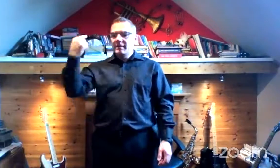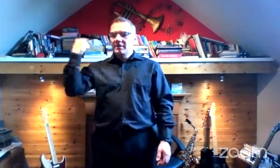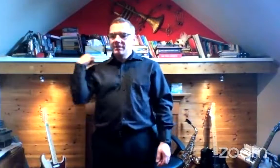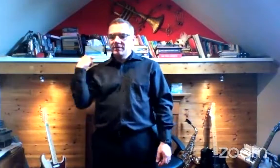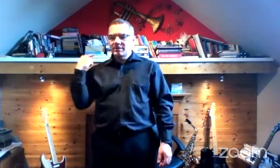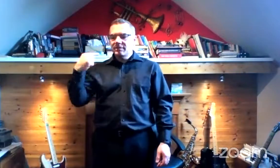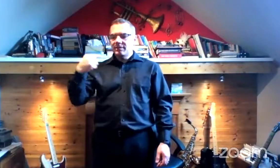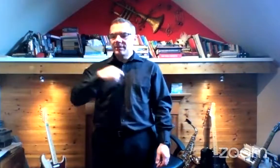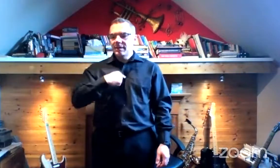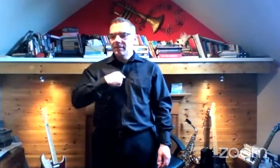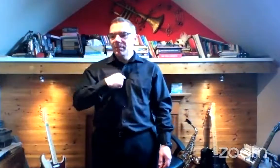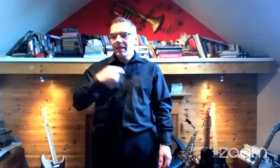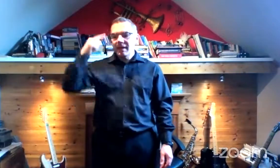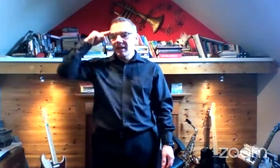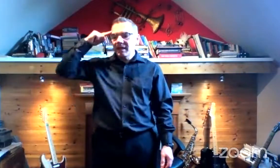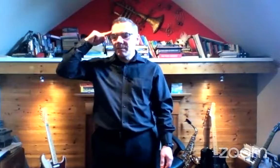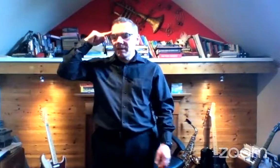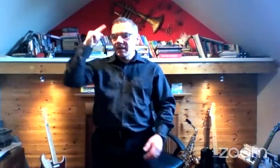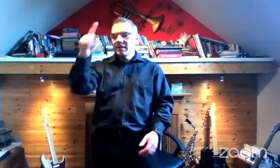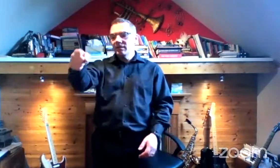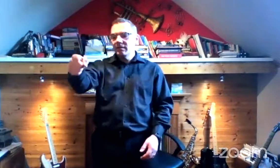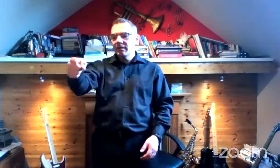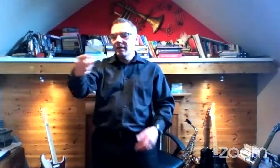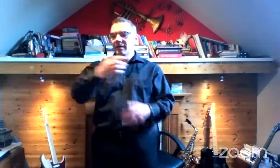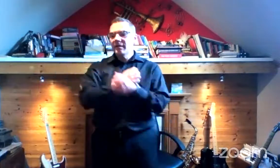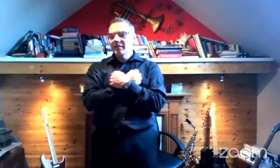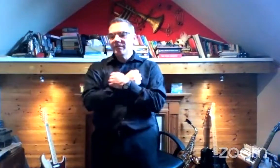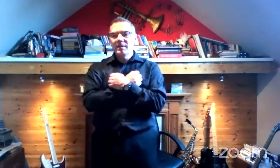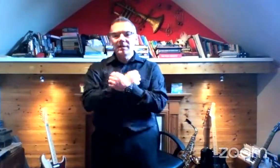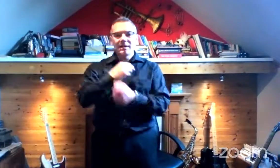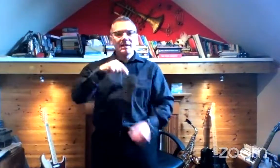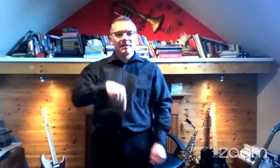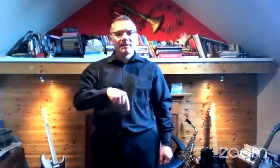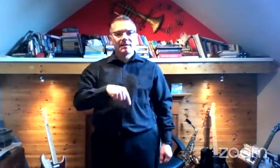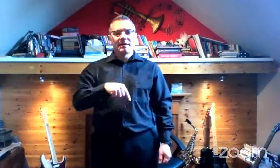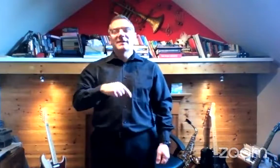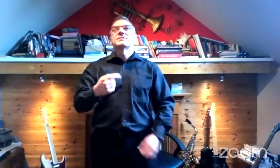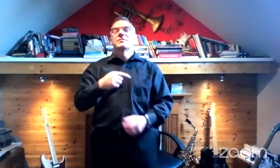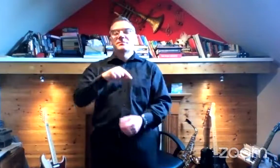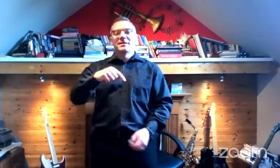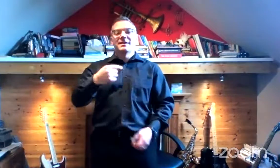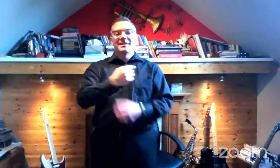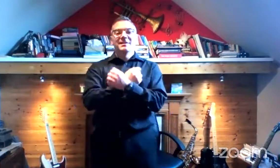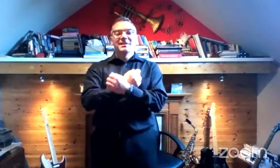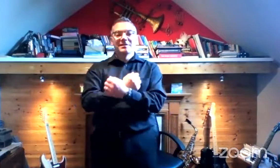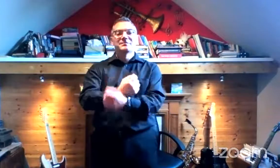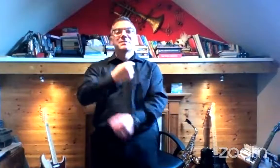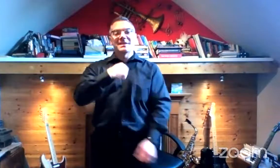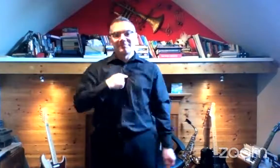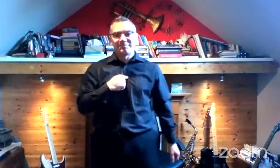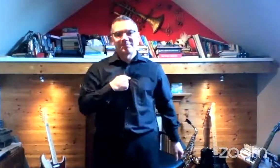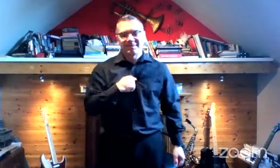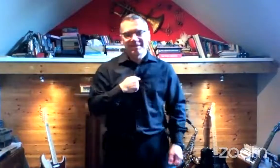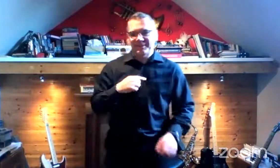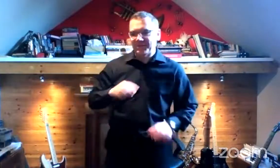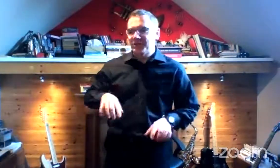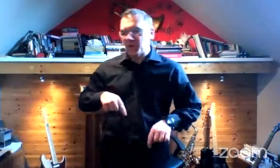I used to think maybe you love me. love me. Not